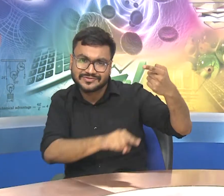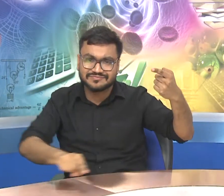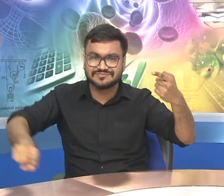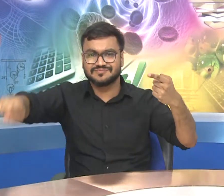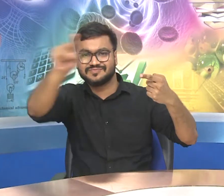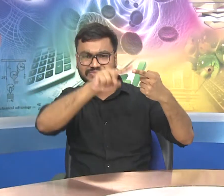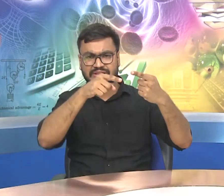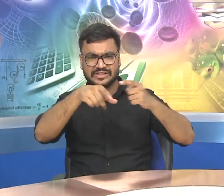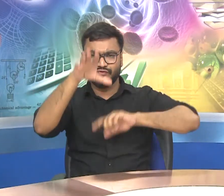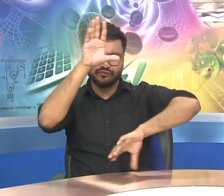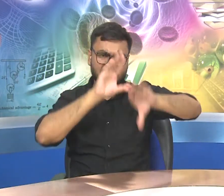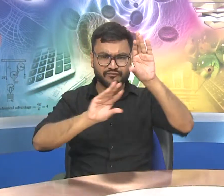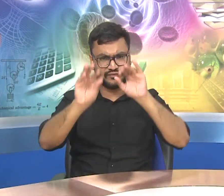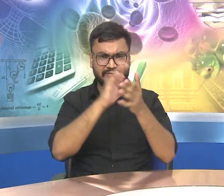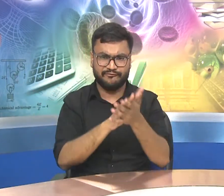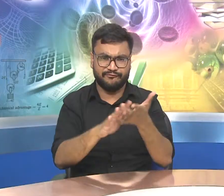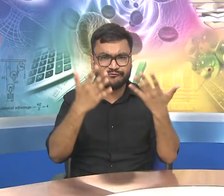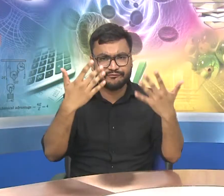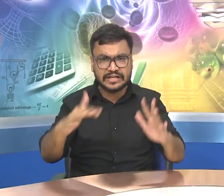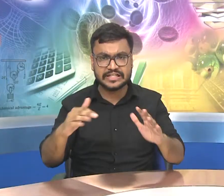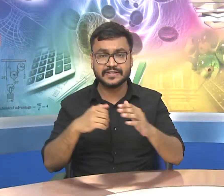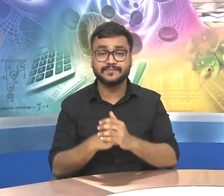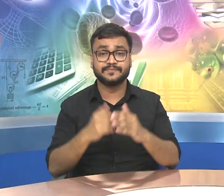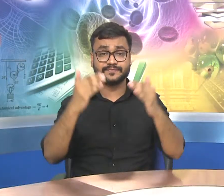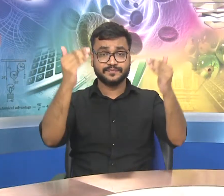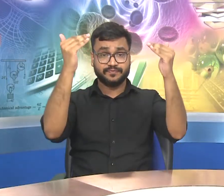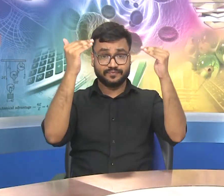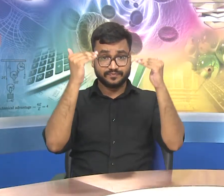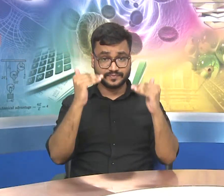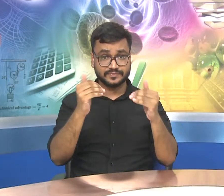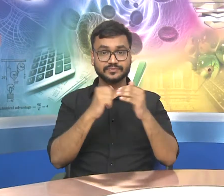components found in a pond ecosystem.